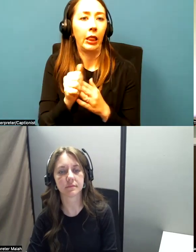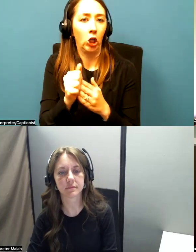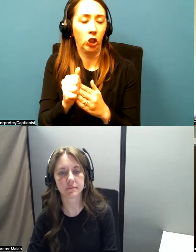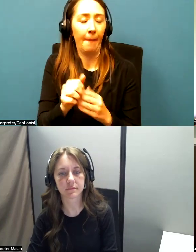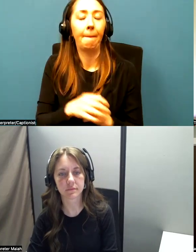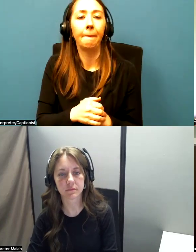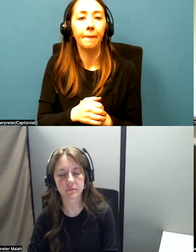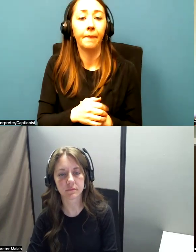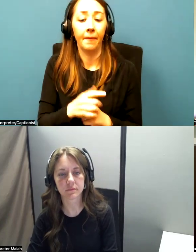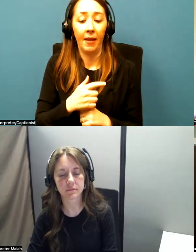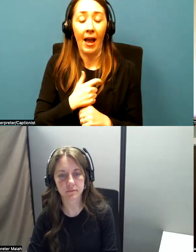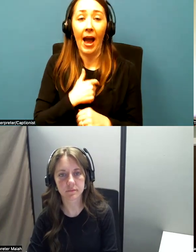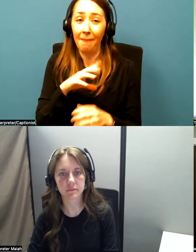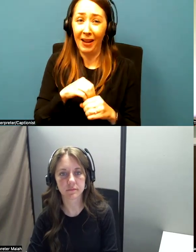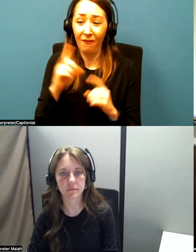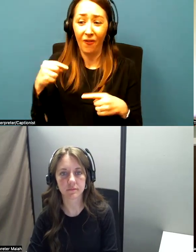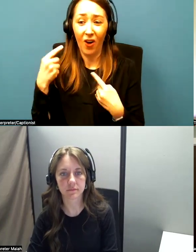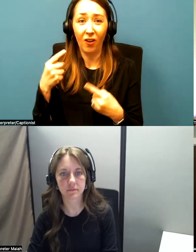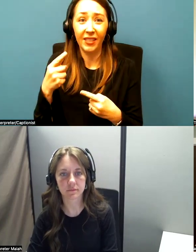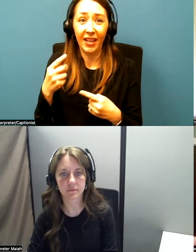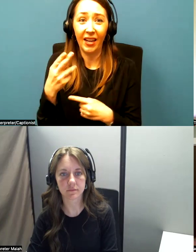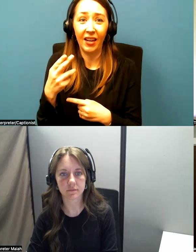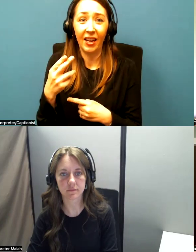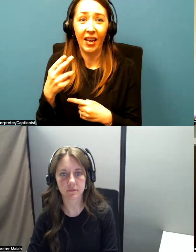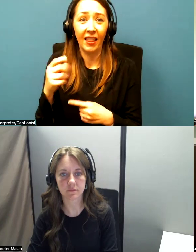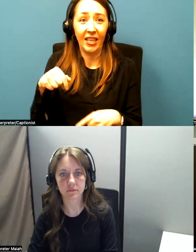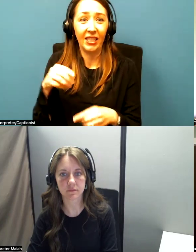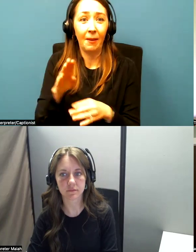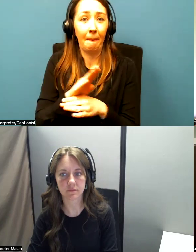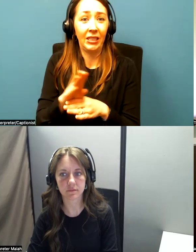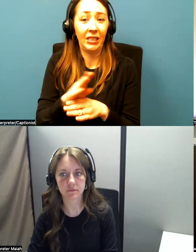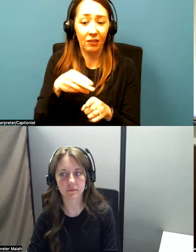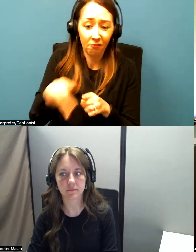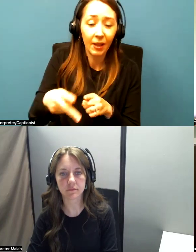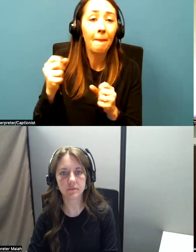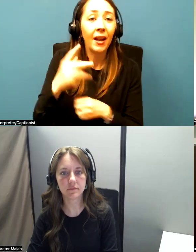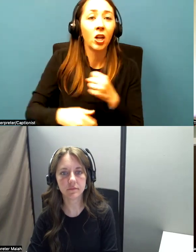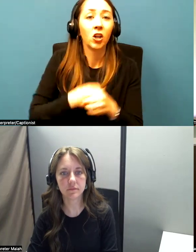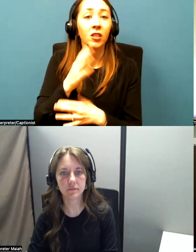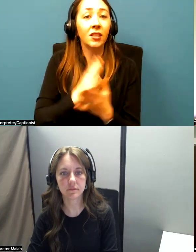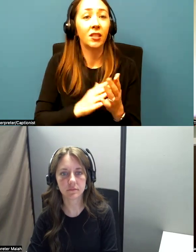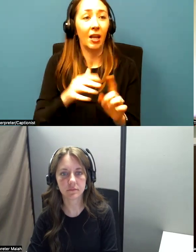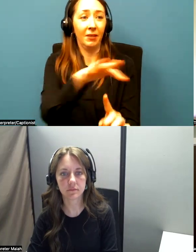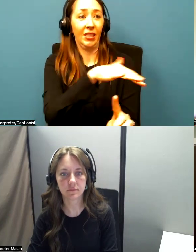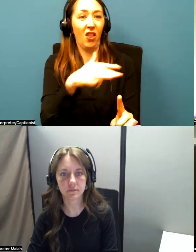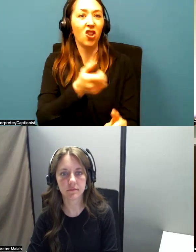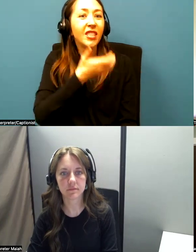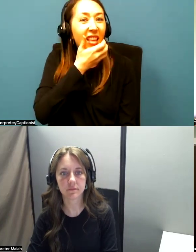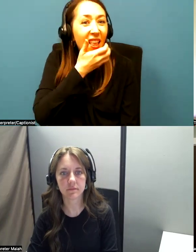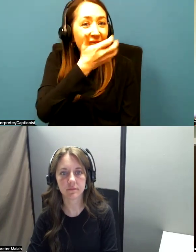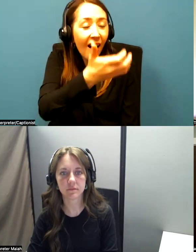I've been in the industry for a long time, and I've been on a lot of sets where there was yelling